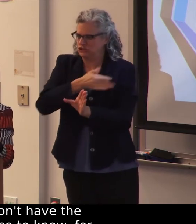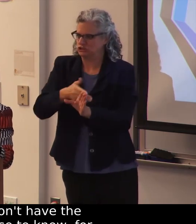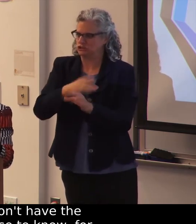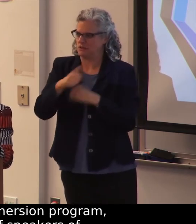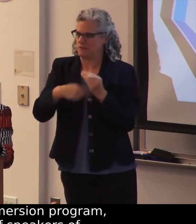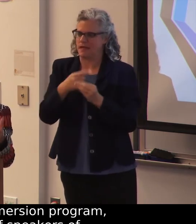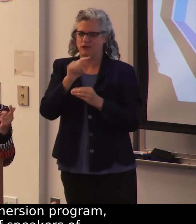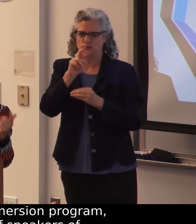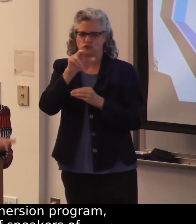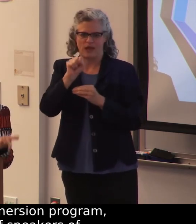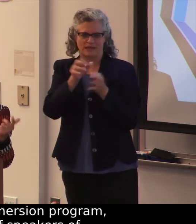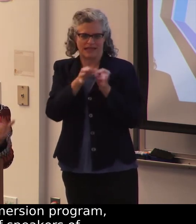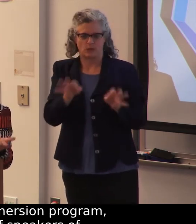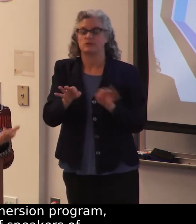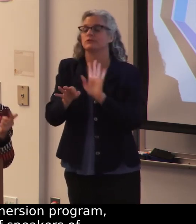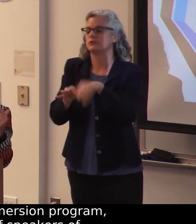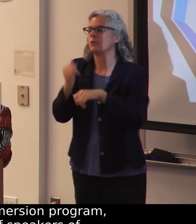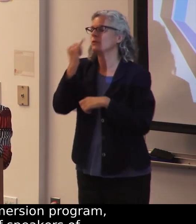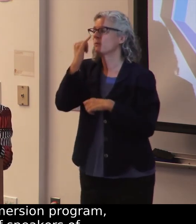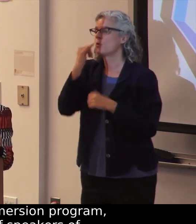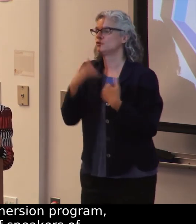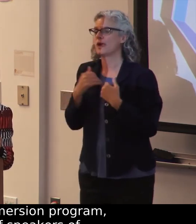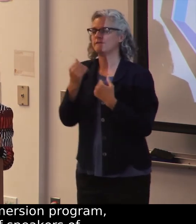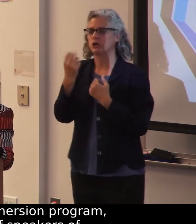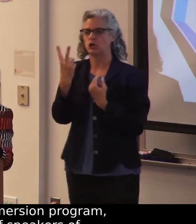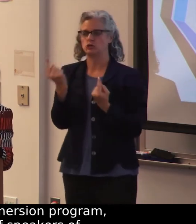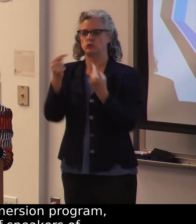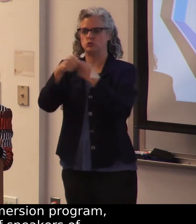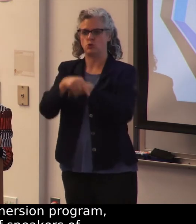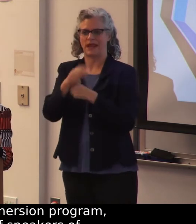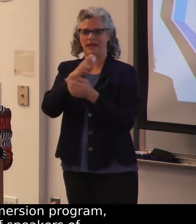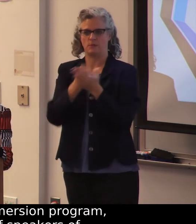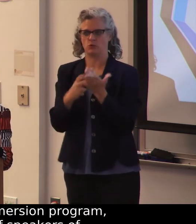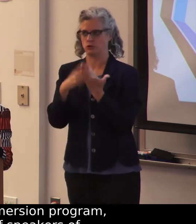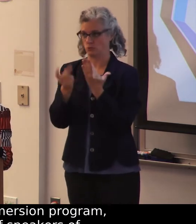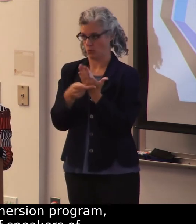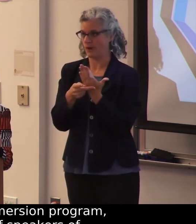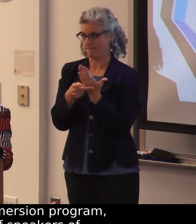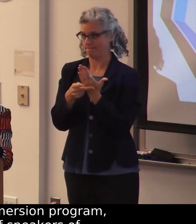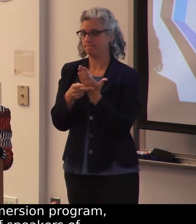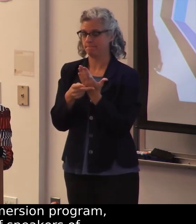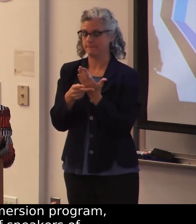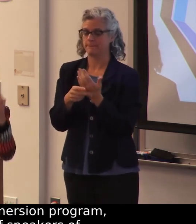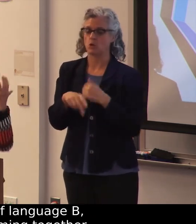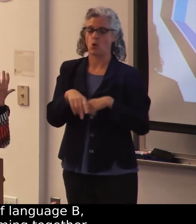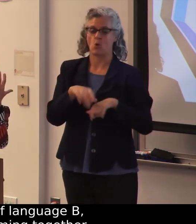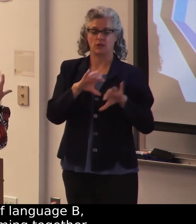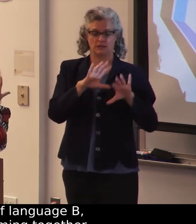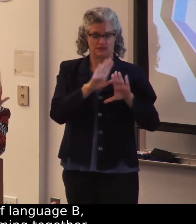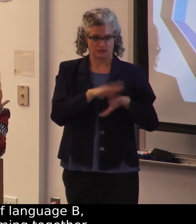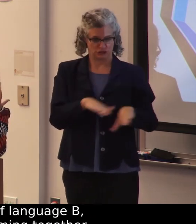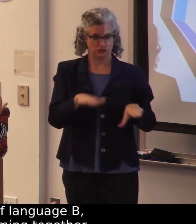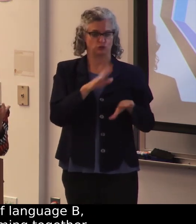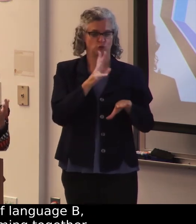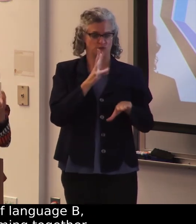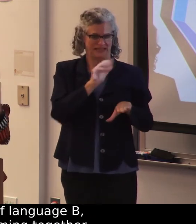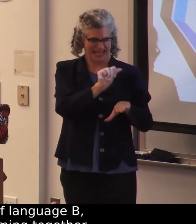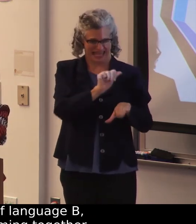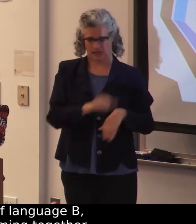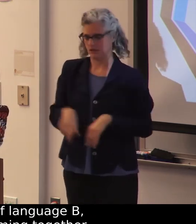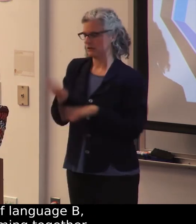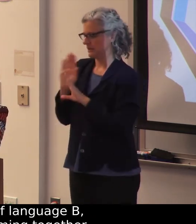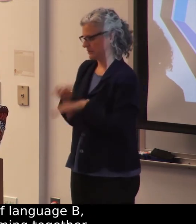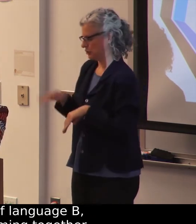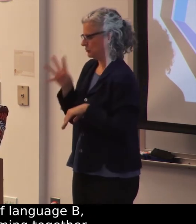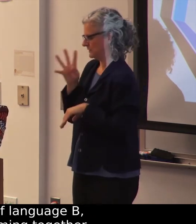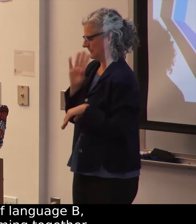example, if you have a two-way immersion program, children of speakers of language A and speakers of language B, they're